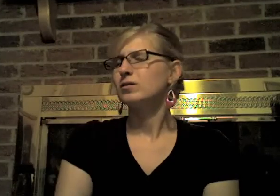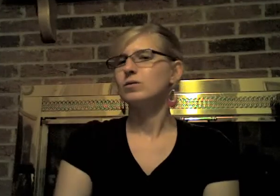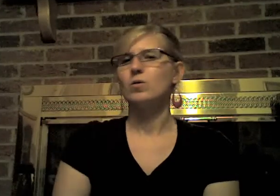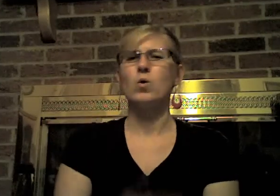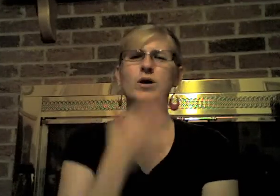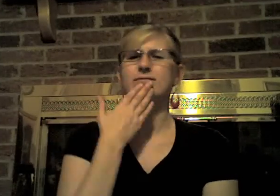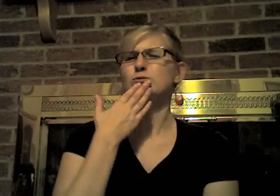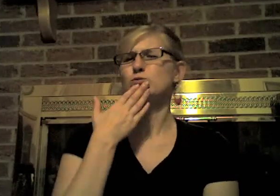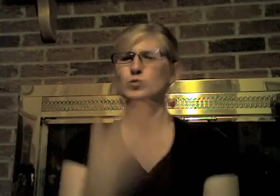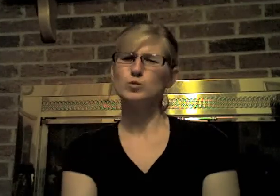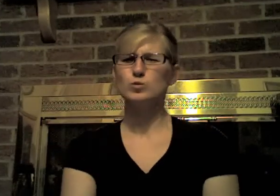Or,